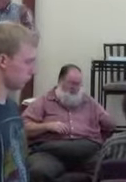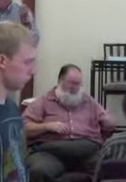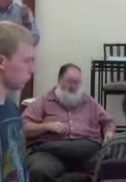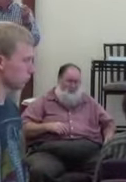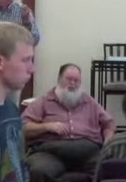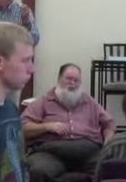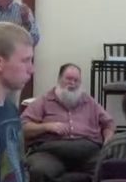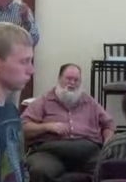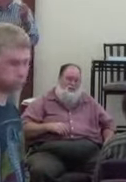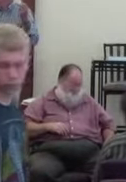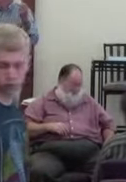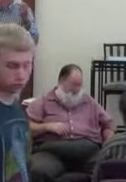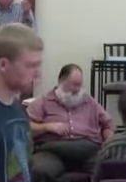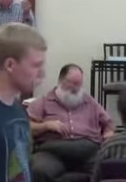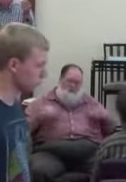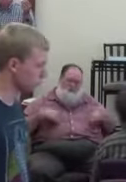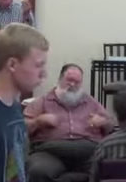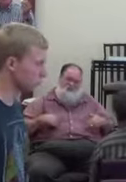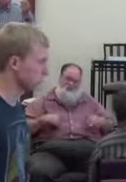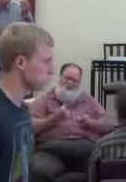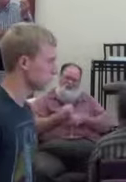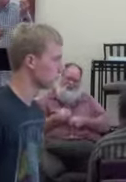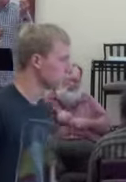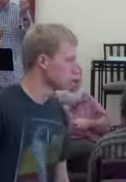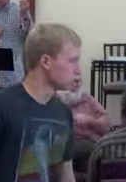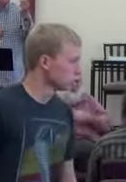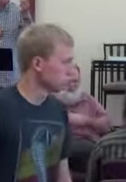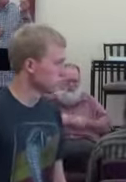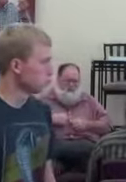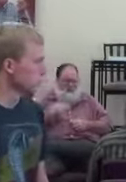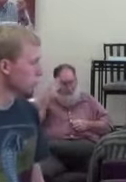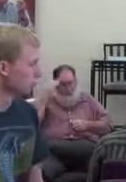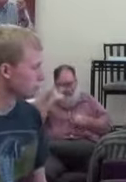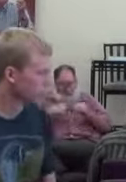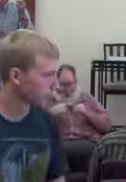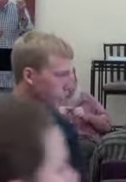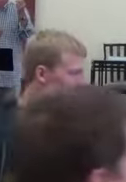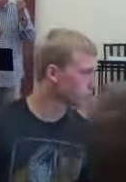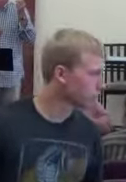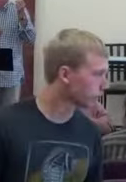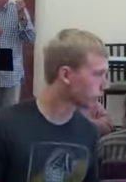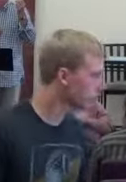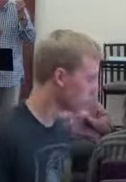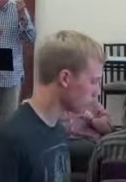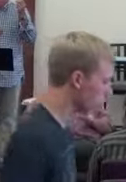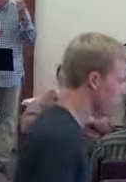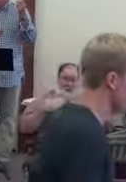trouble. I don't know about you, but my flesh gets me in all kinds of trouble.